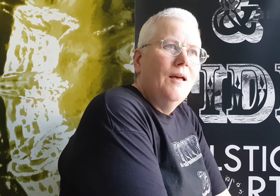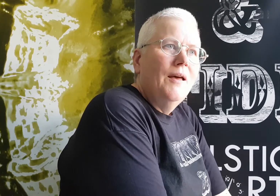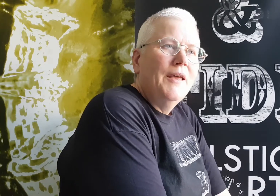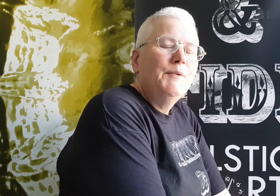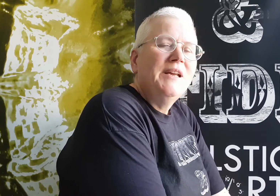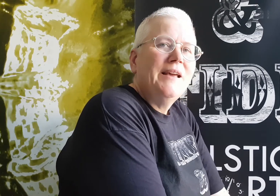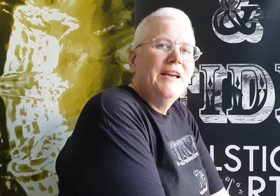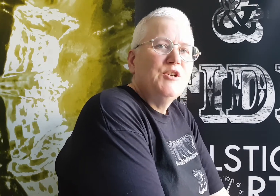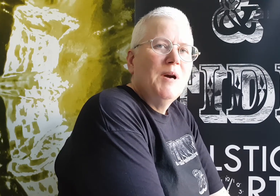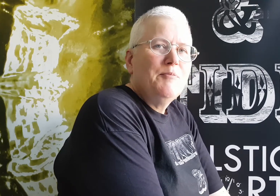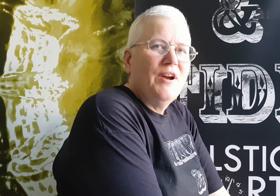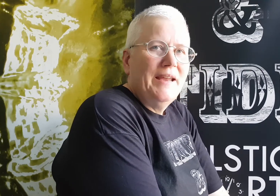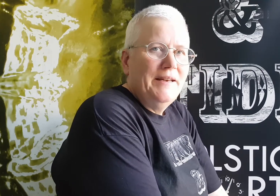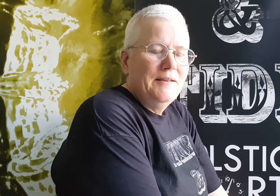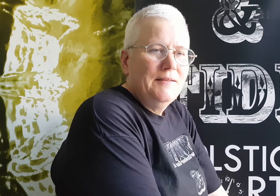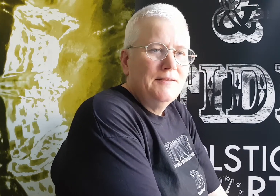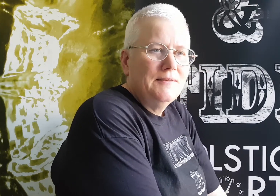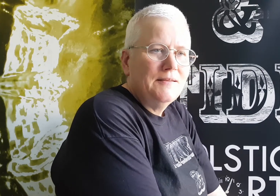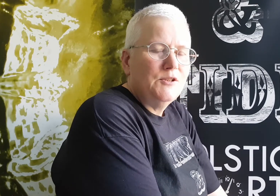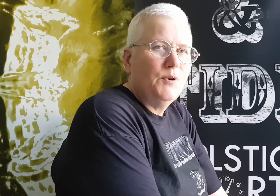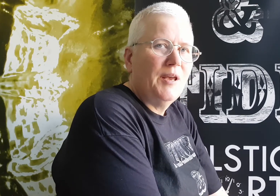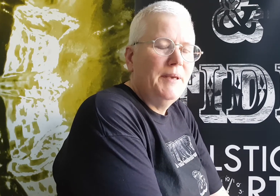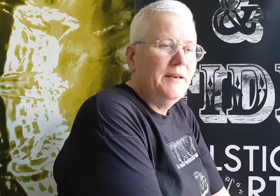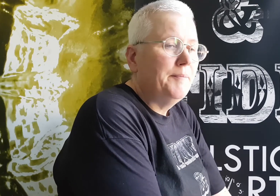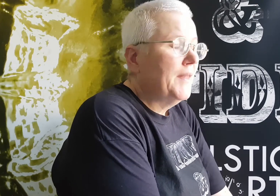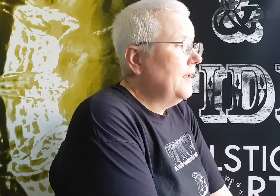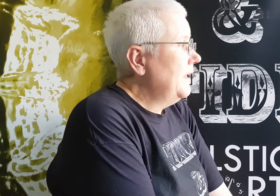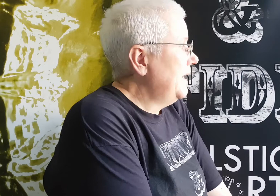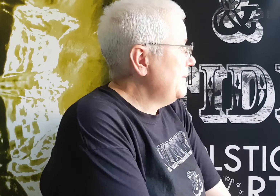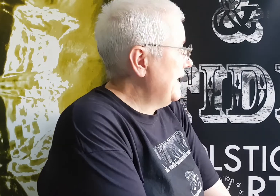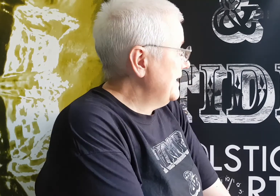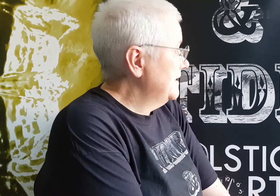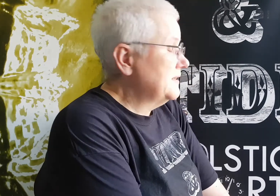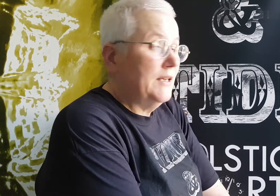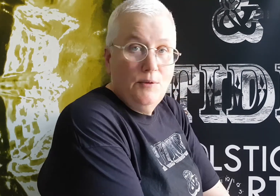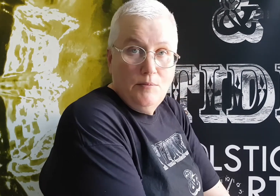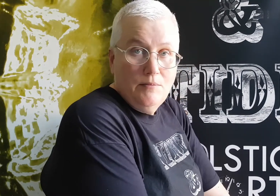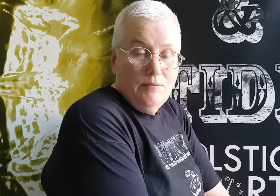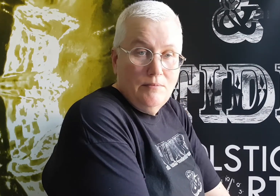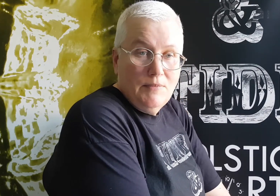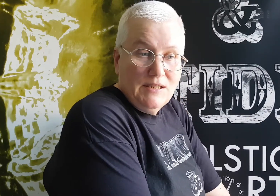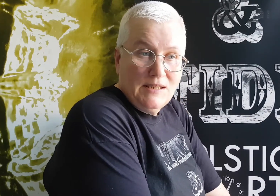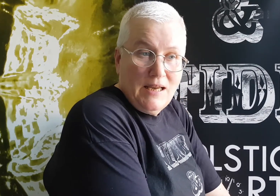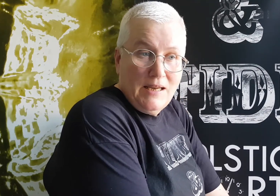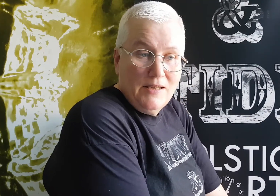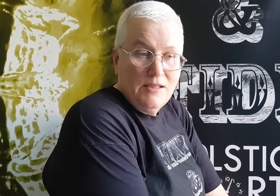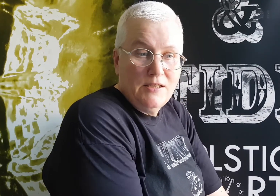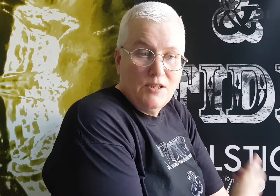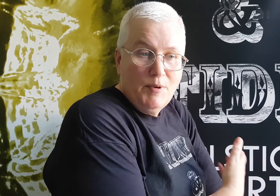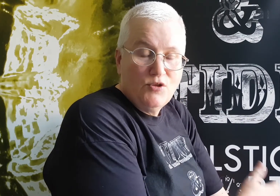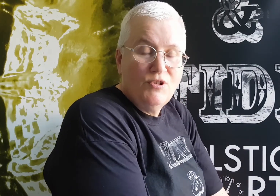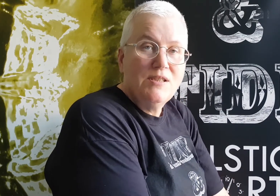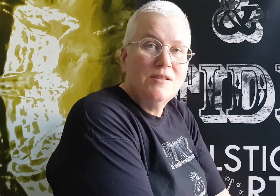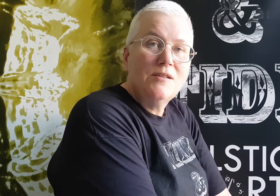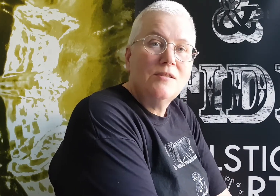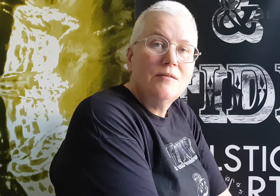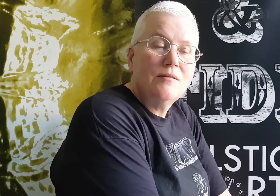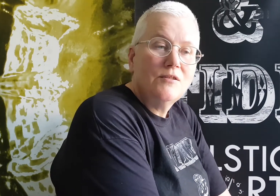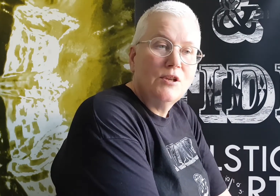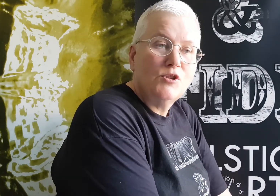it would engage my brain, is what I mean. Anyway, so as I say, this is the most recent Solstice